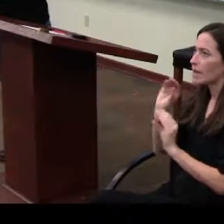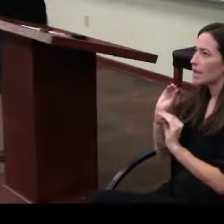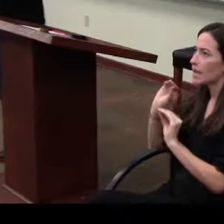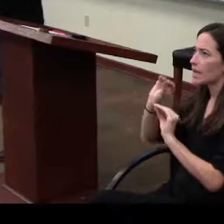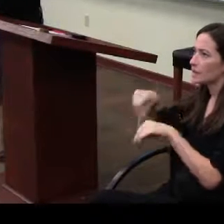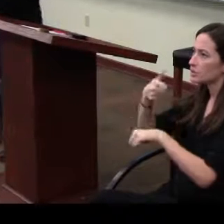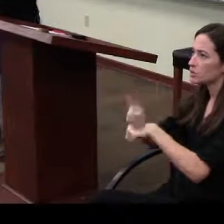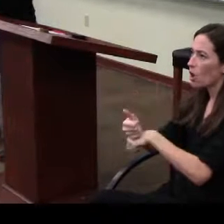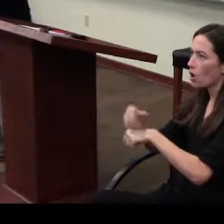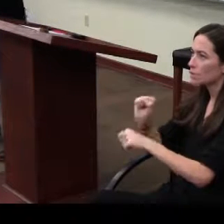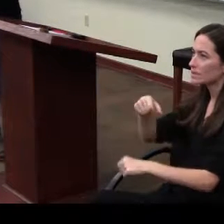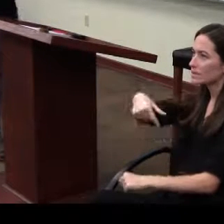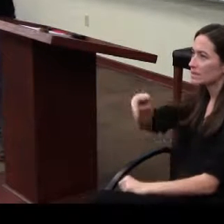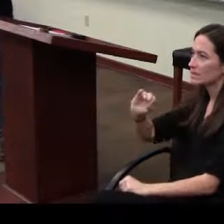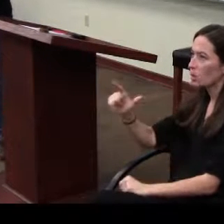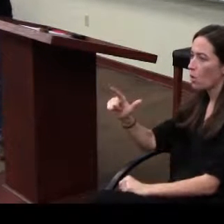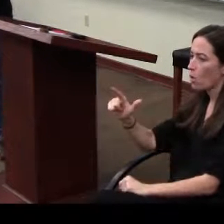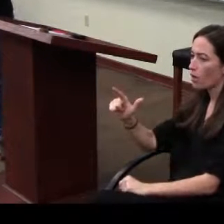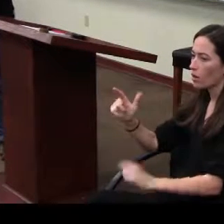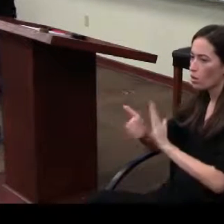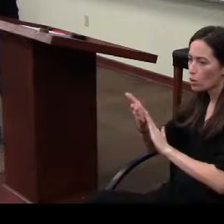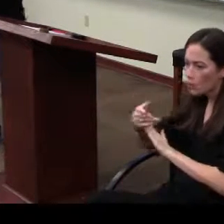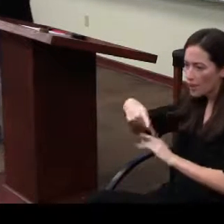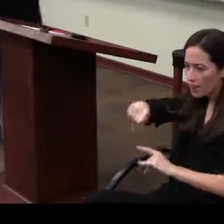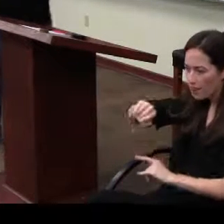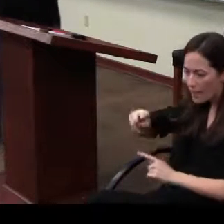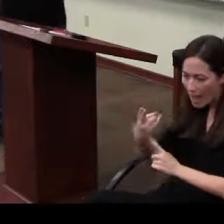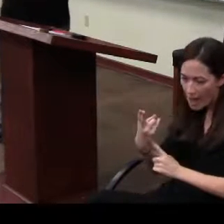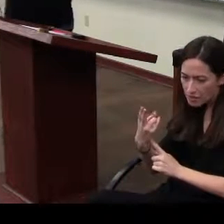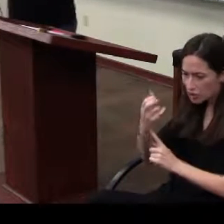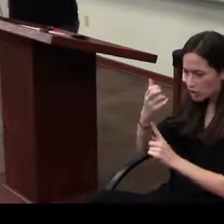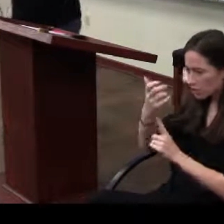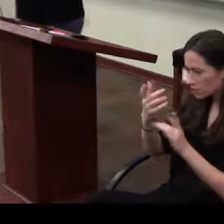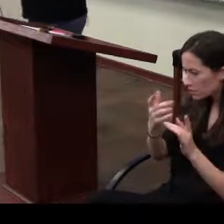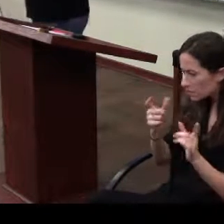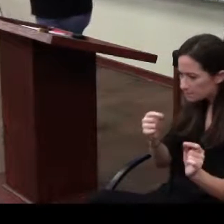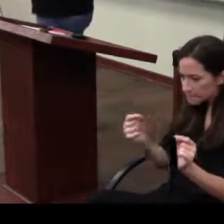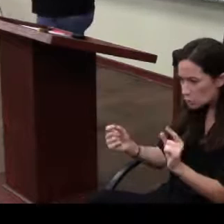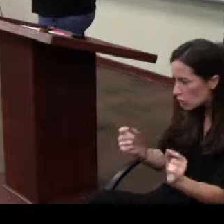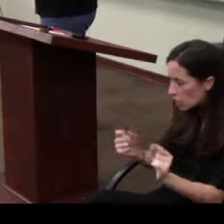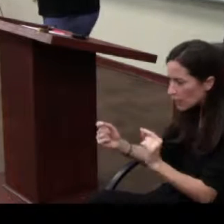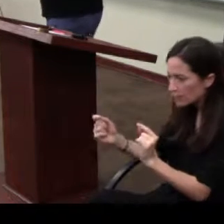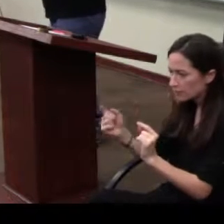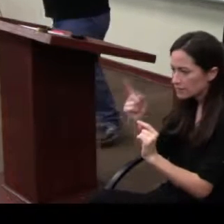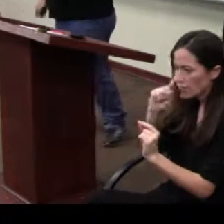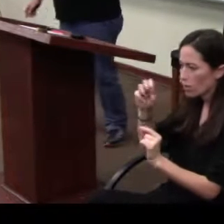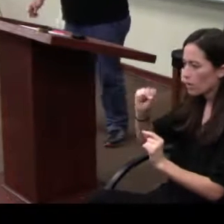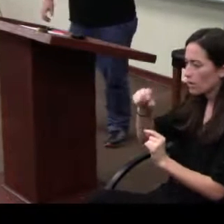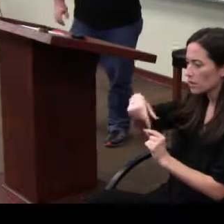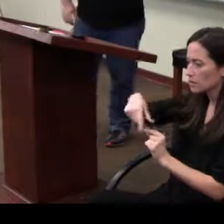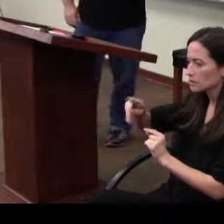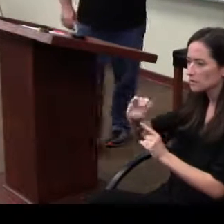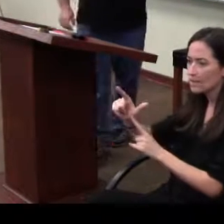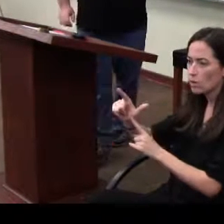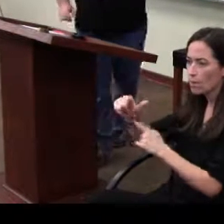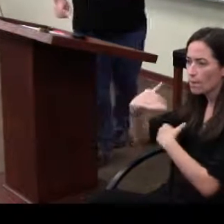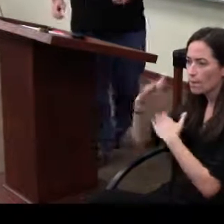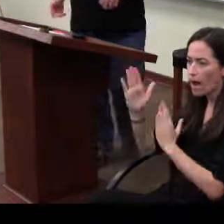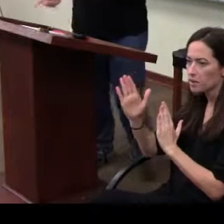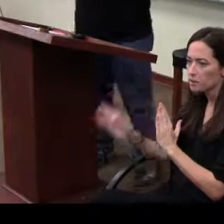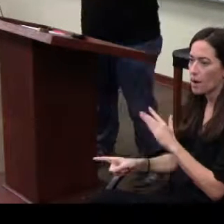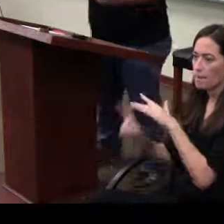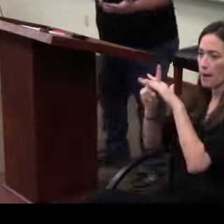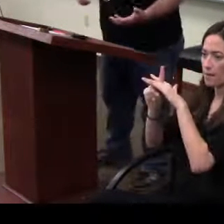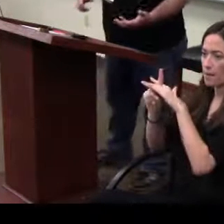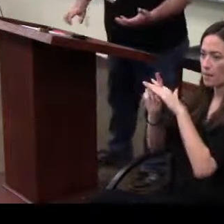going to go through and I'm going to run all the patches and stupid little things I have to do and changes in order to get the SQL box to come back up. That could take you a day or